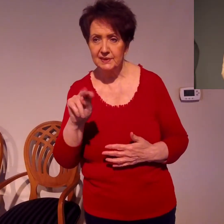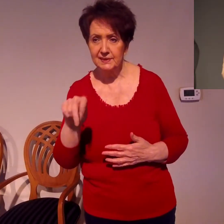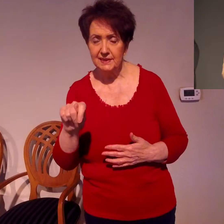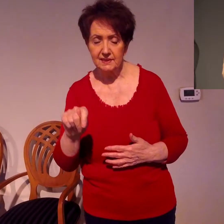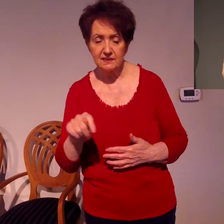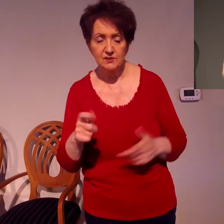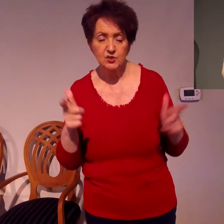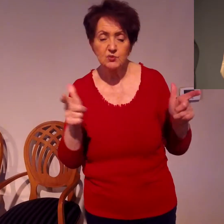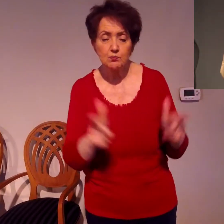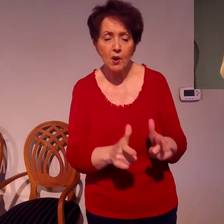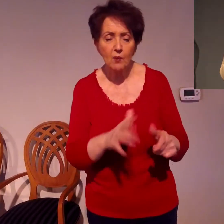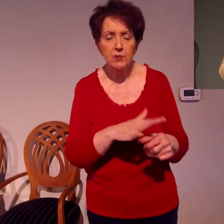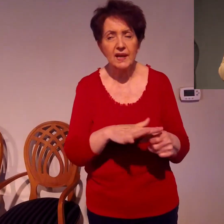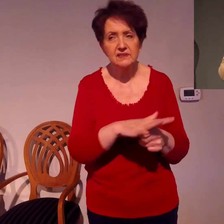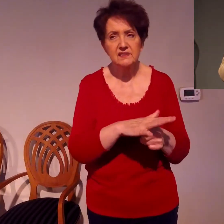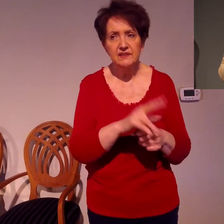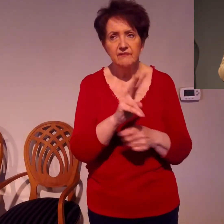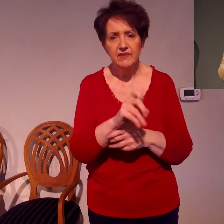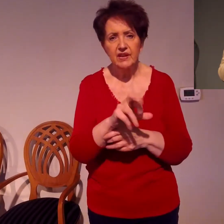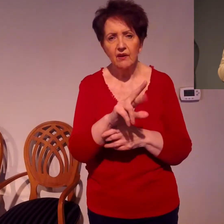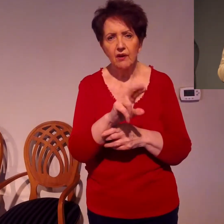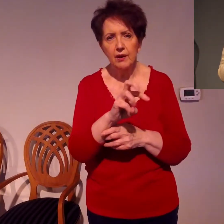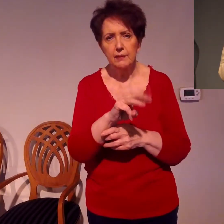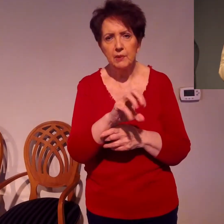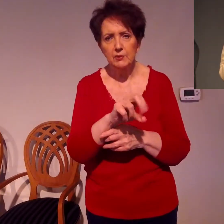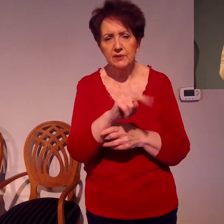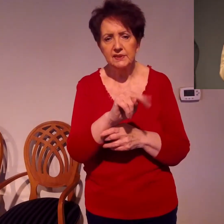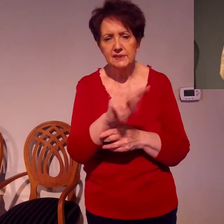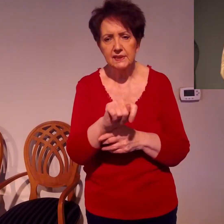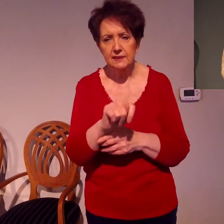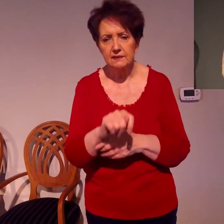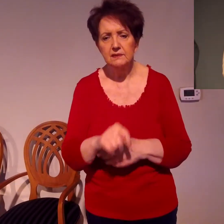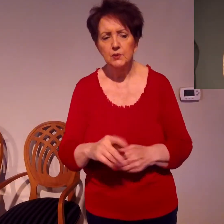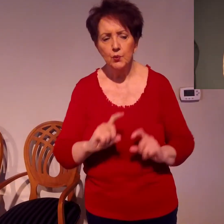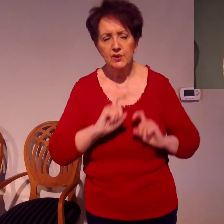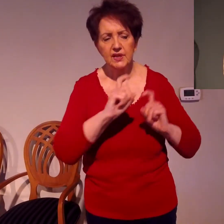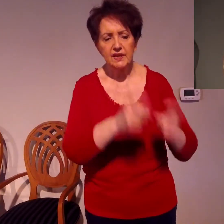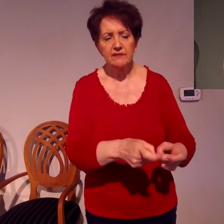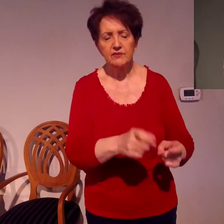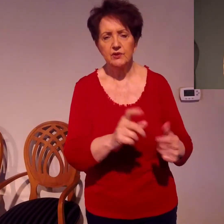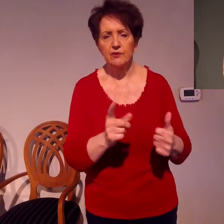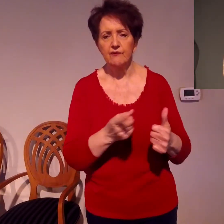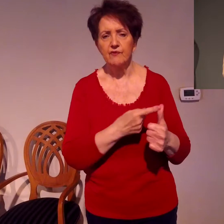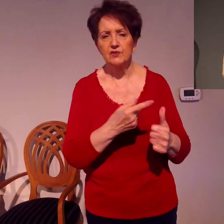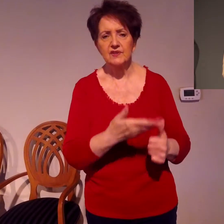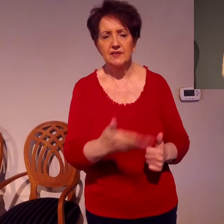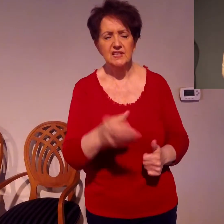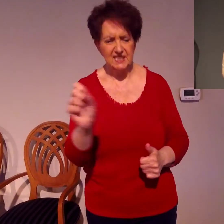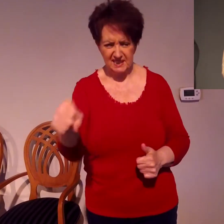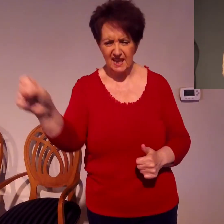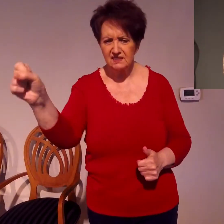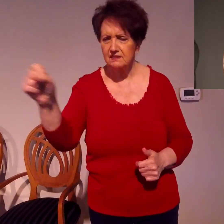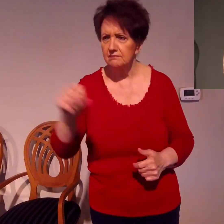this little lot in Vermont, and we want to gift you with a piece of property. The first thing out of Peter's mouth, thank God, was yes.